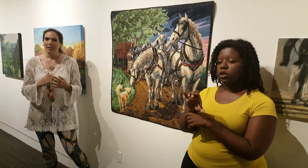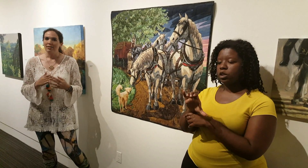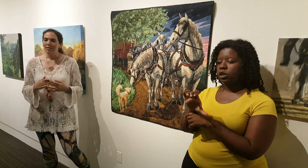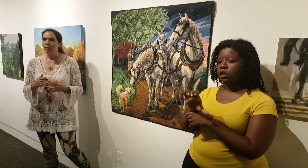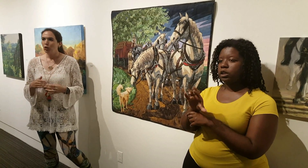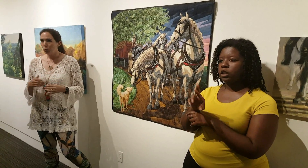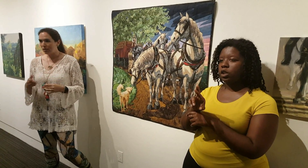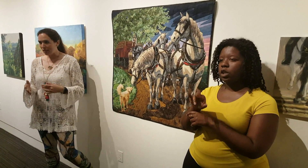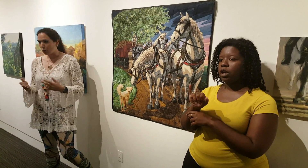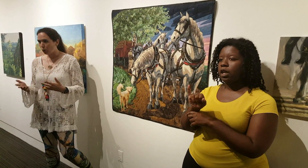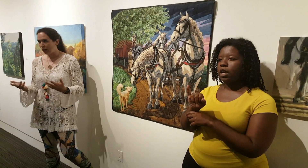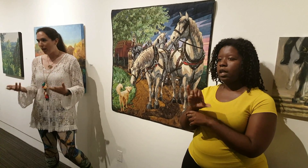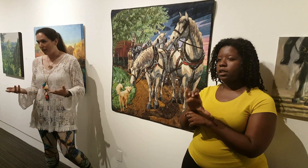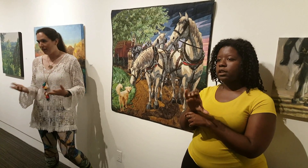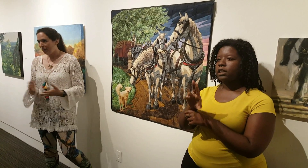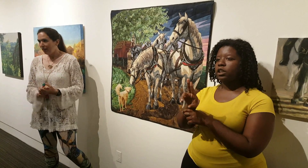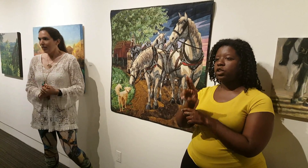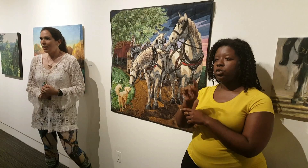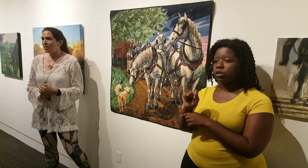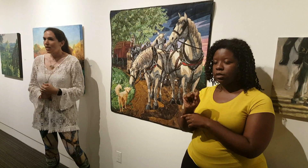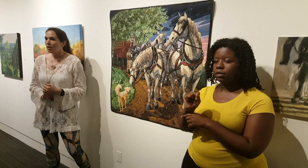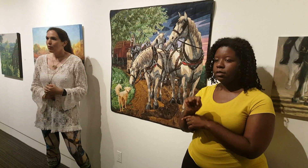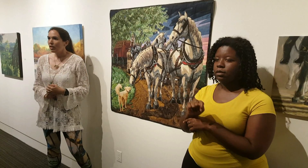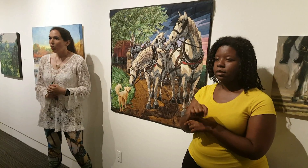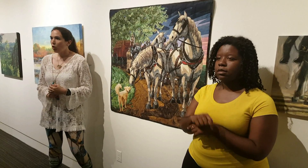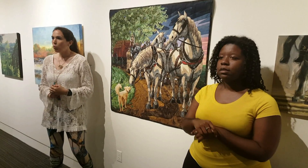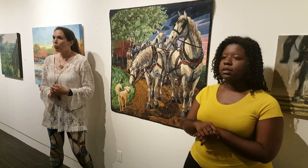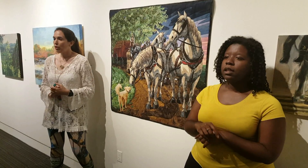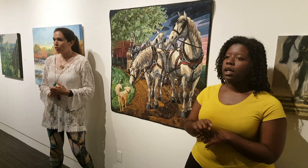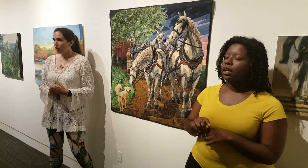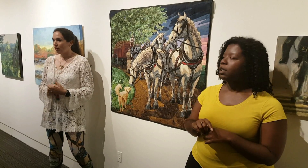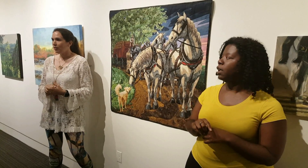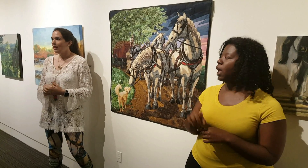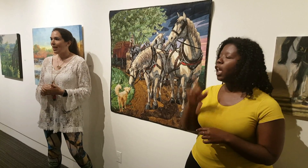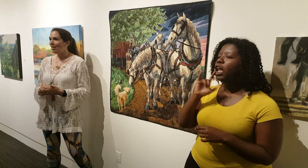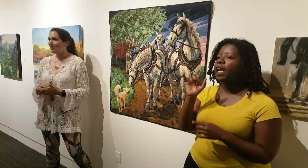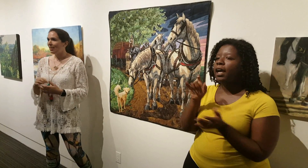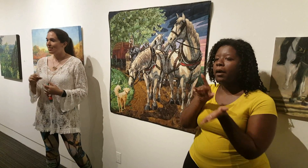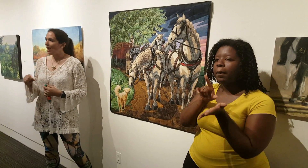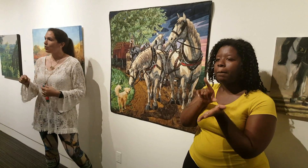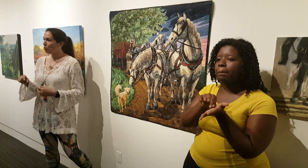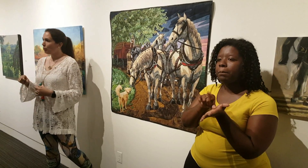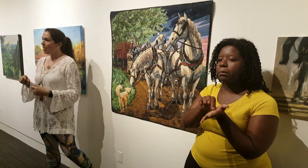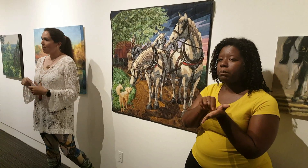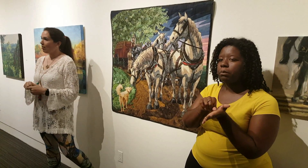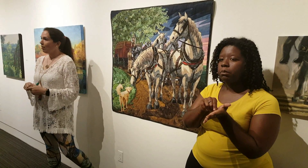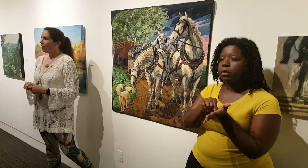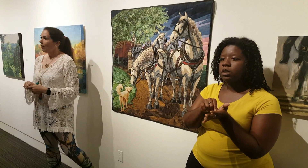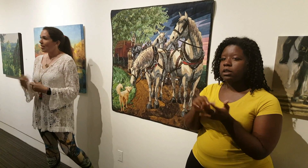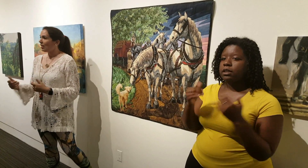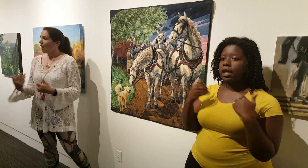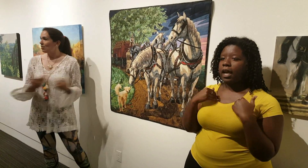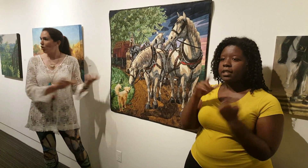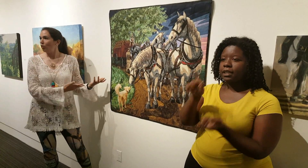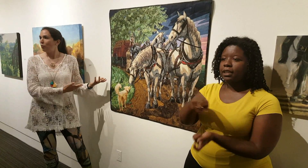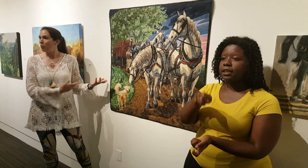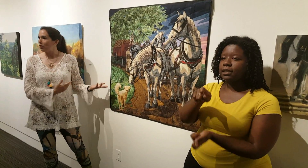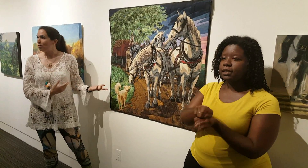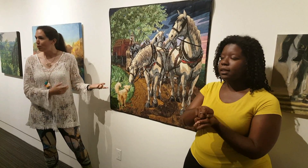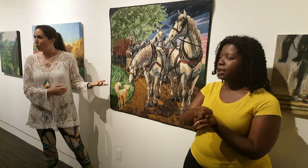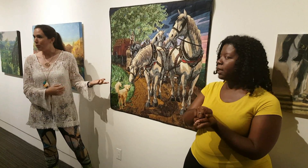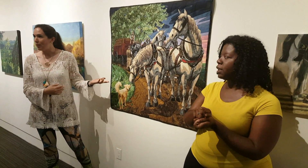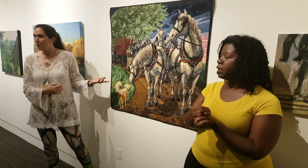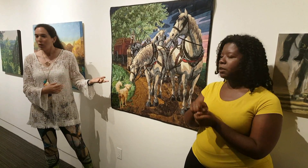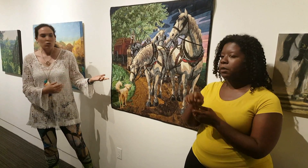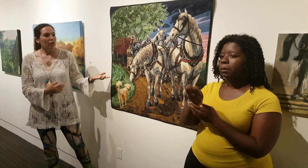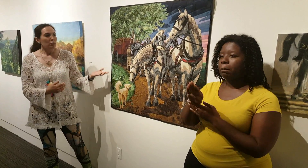that's C-R-I-C-U-T, Cricut. And it's kind of like a home printer that has an X-Acto blade, and it cuts all